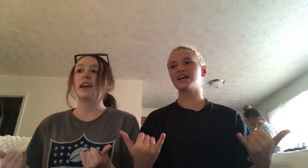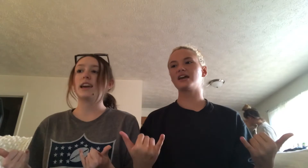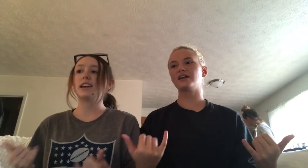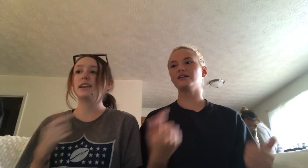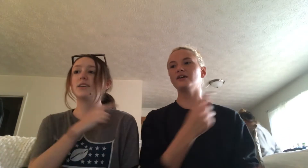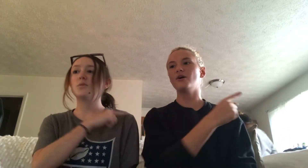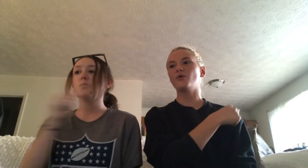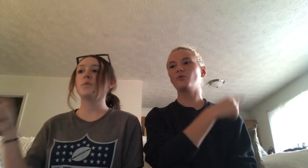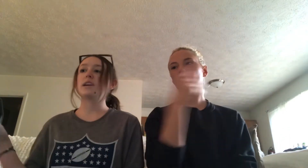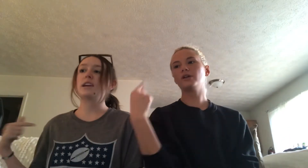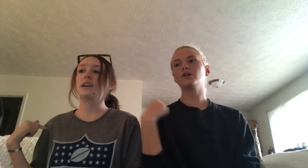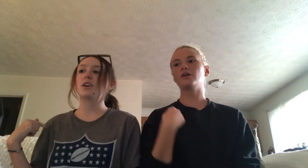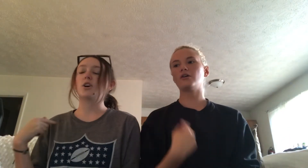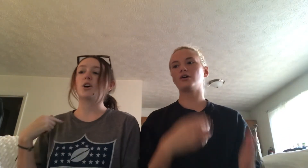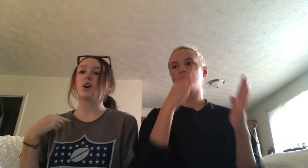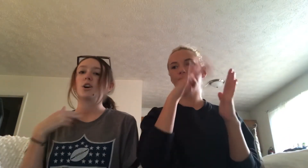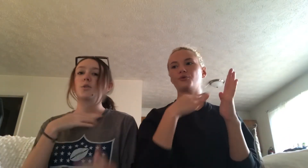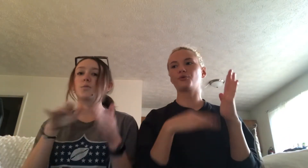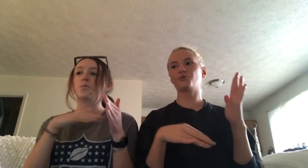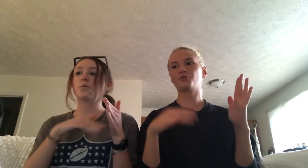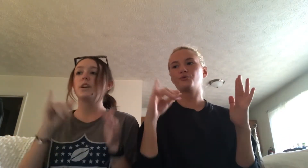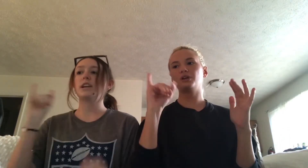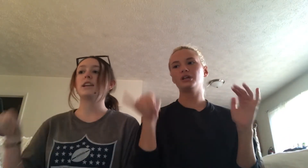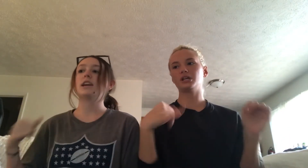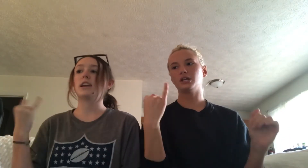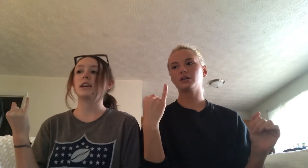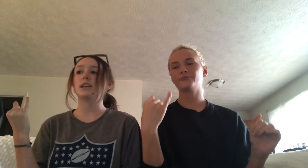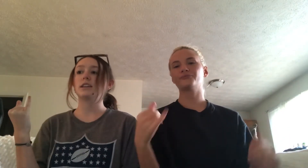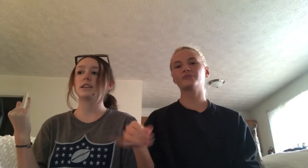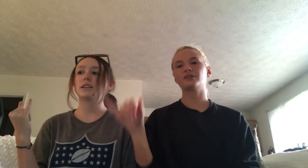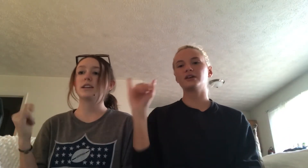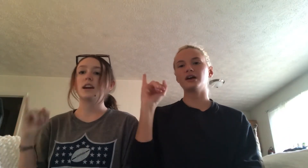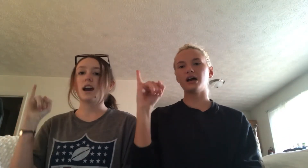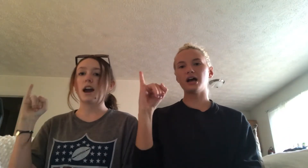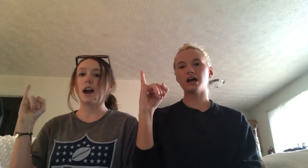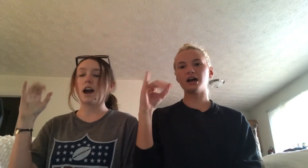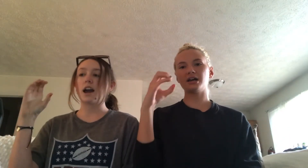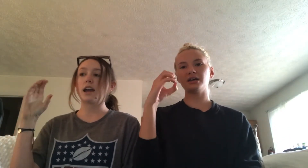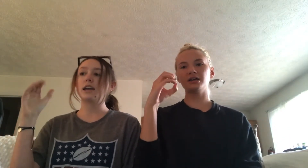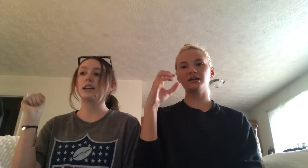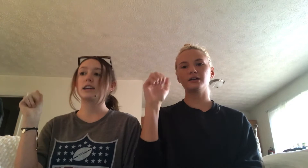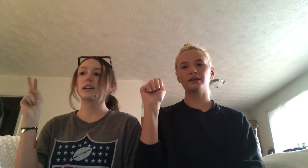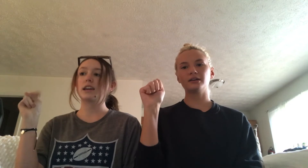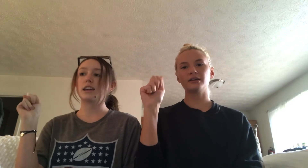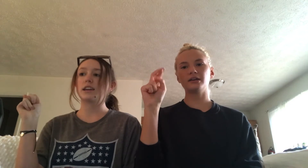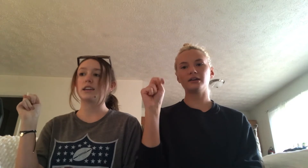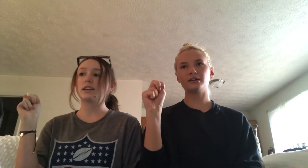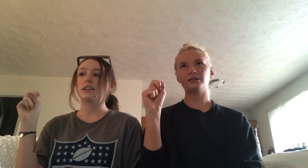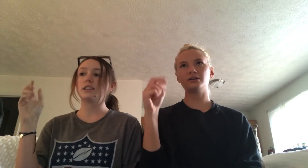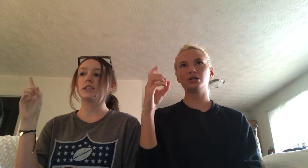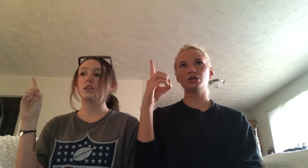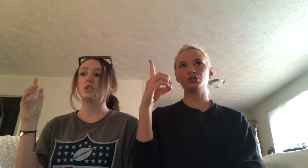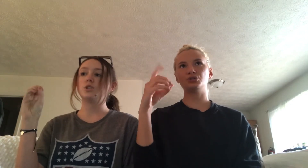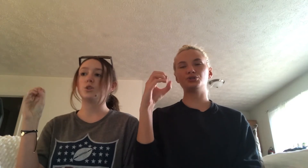Today we are reading I Can